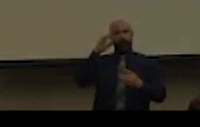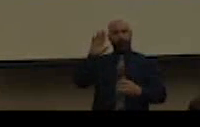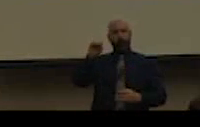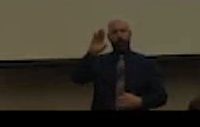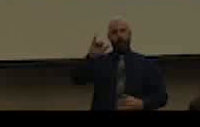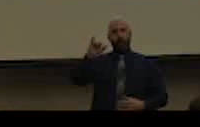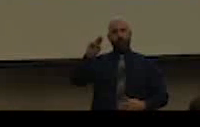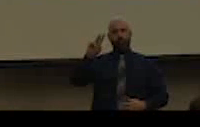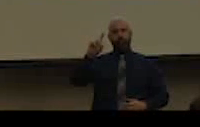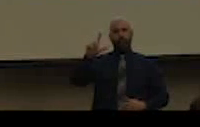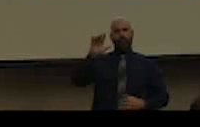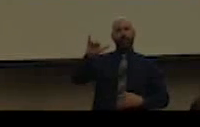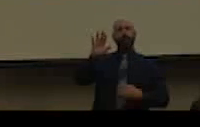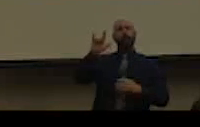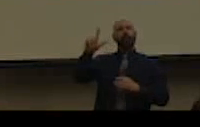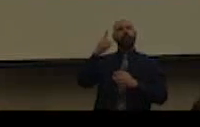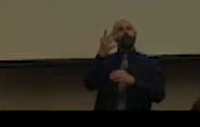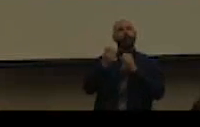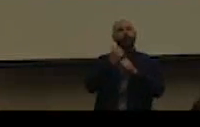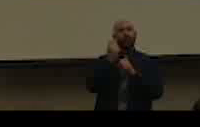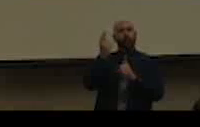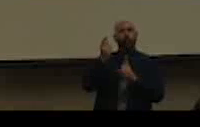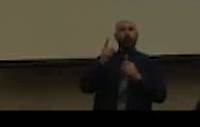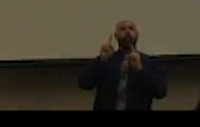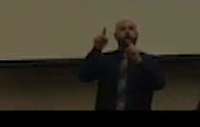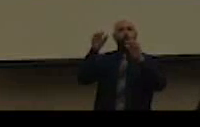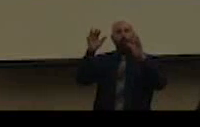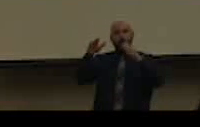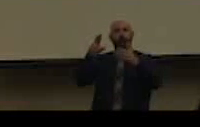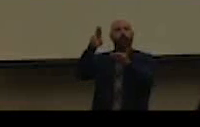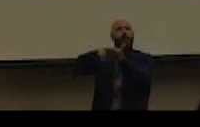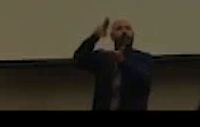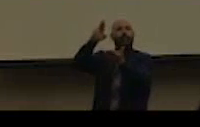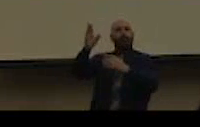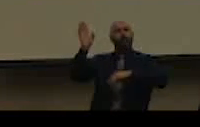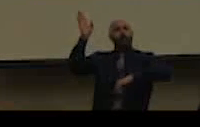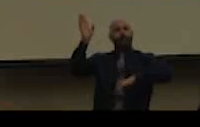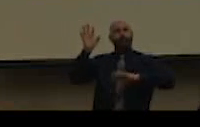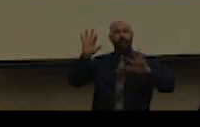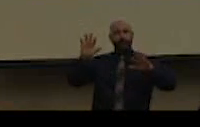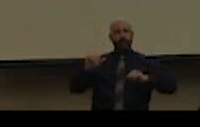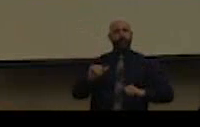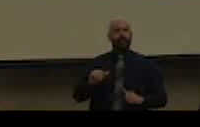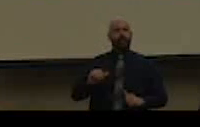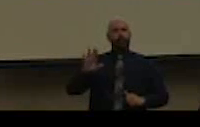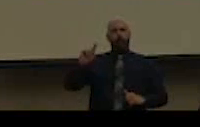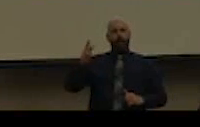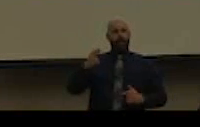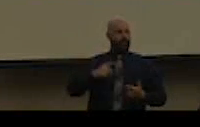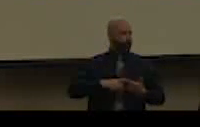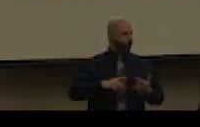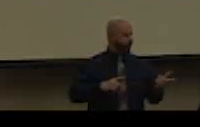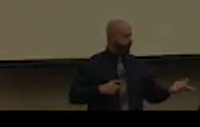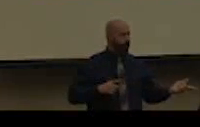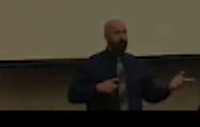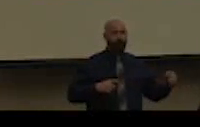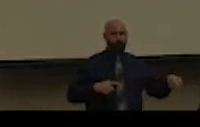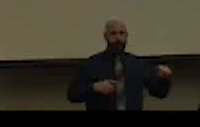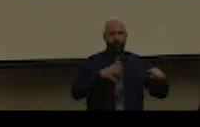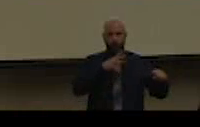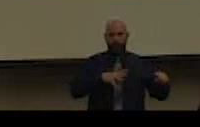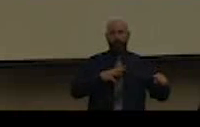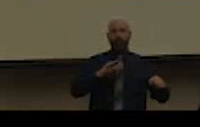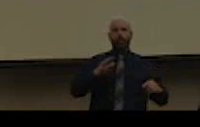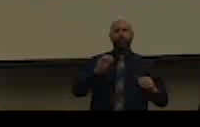I tell people all the time, and Tony knows this best, and Stephanie and Beth, better than anyone in this room, you can pass bills all day long